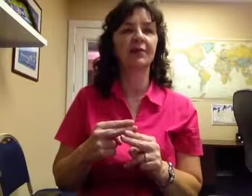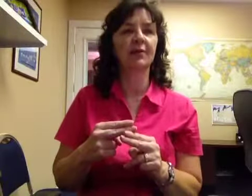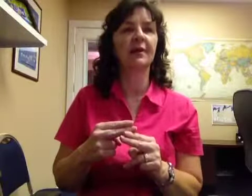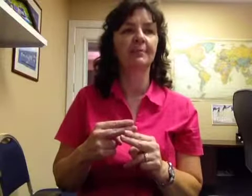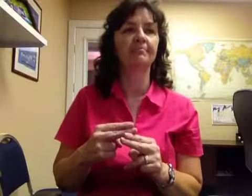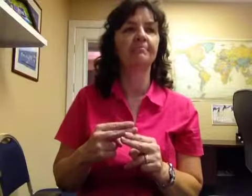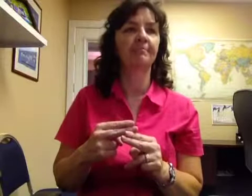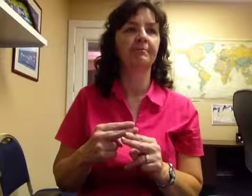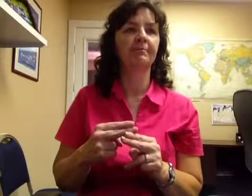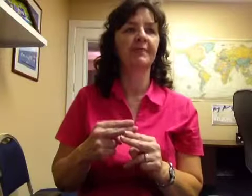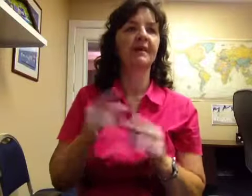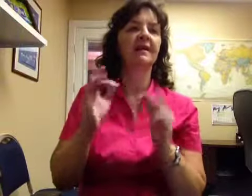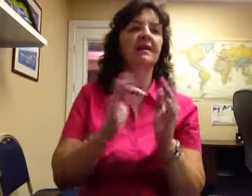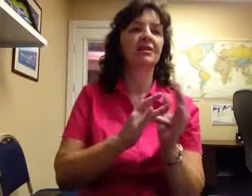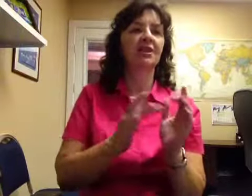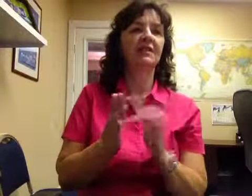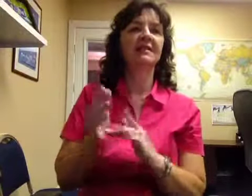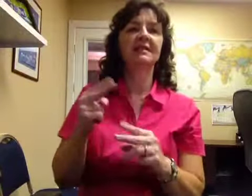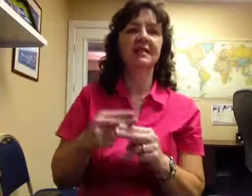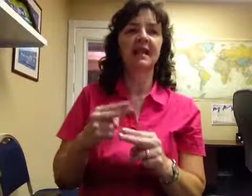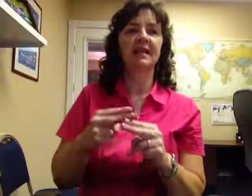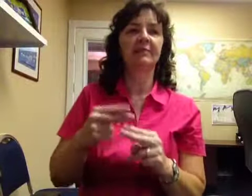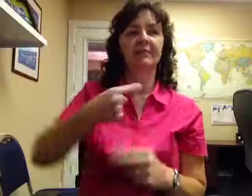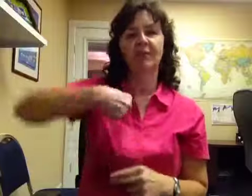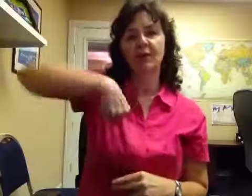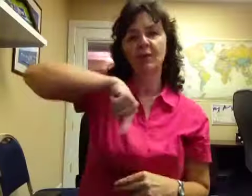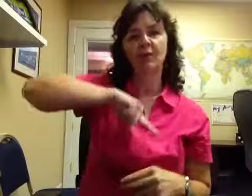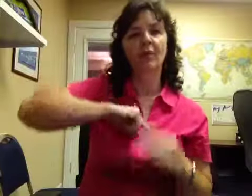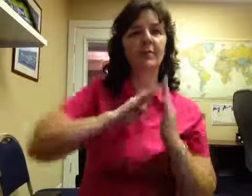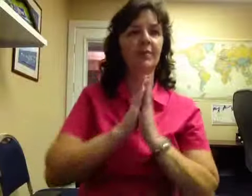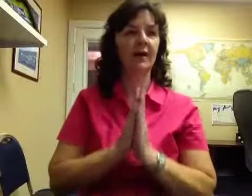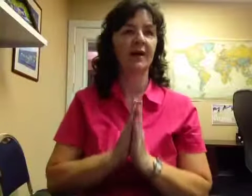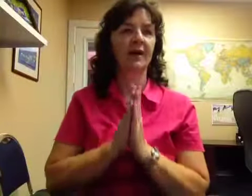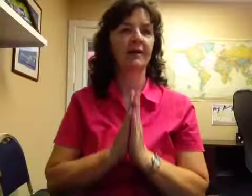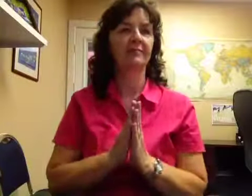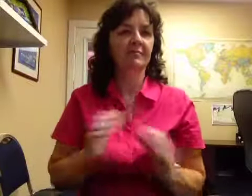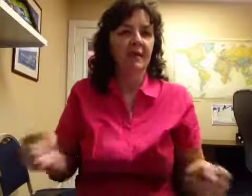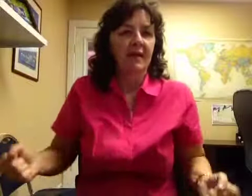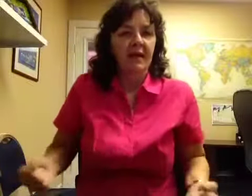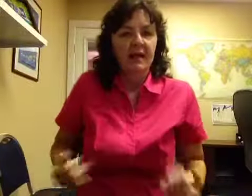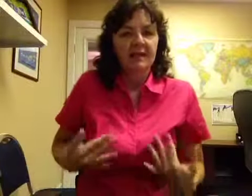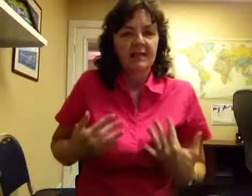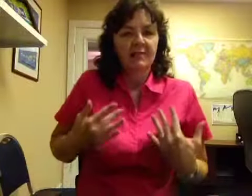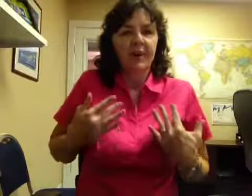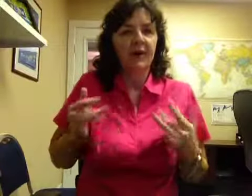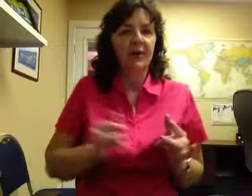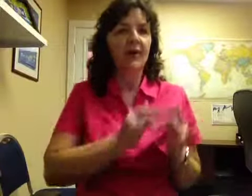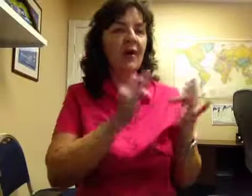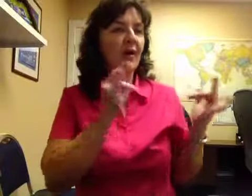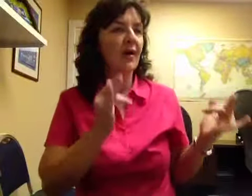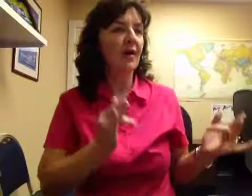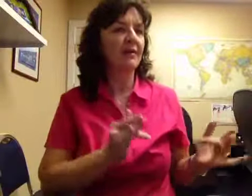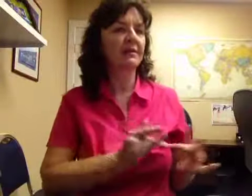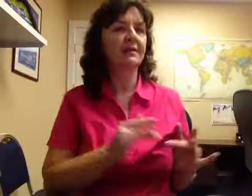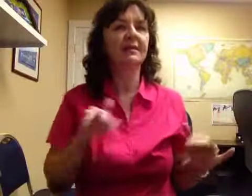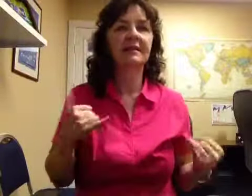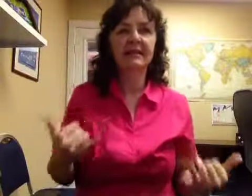your name. Jesus' name, we pray, inspire heart